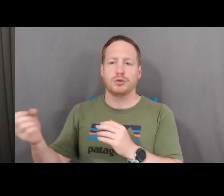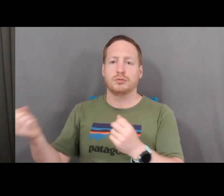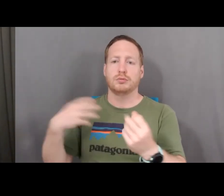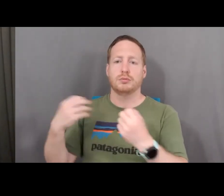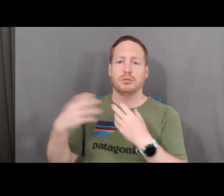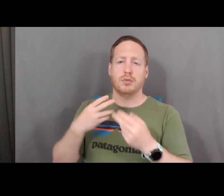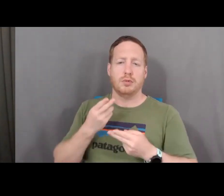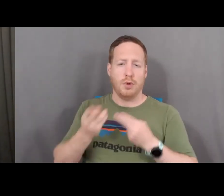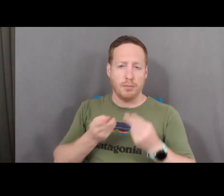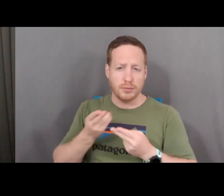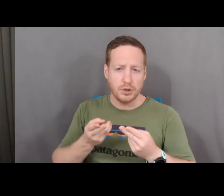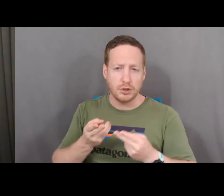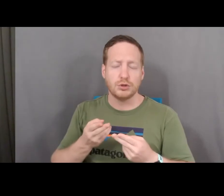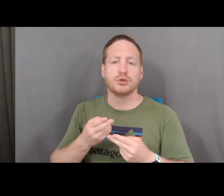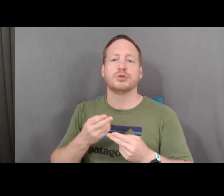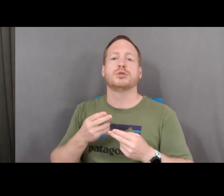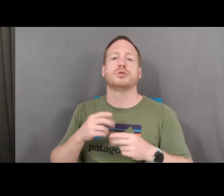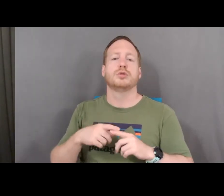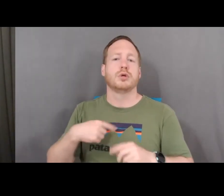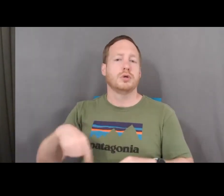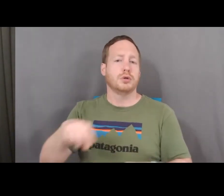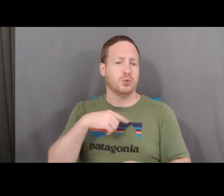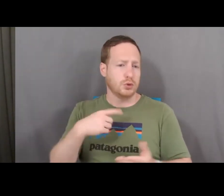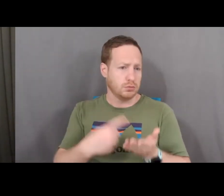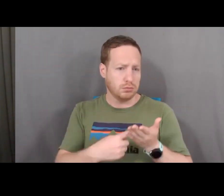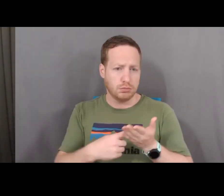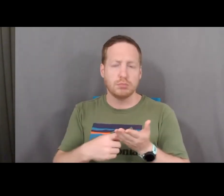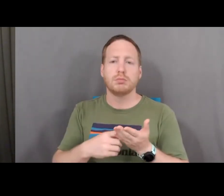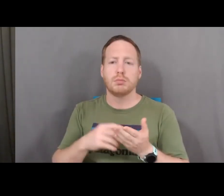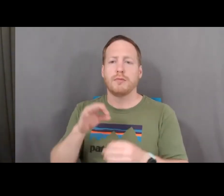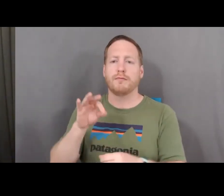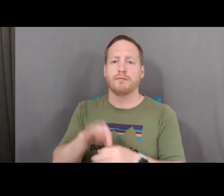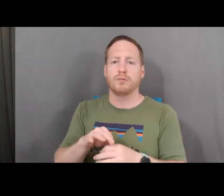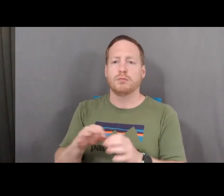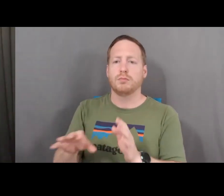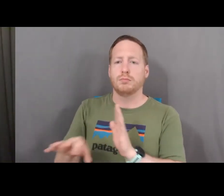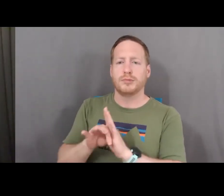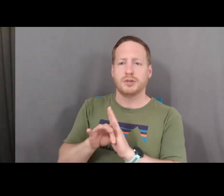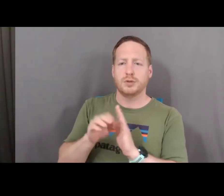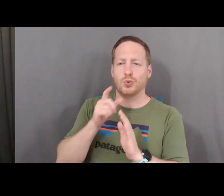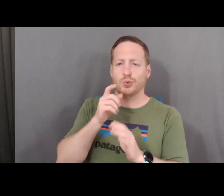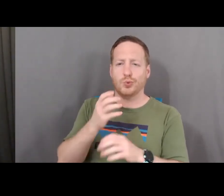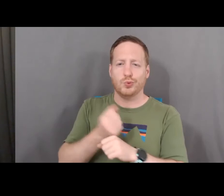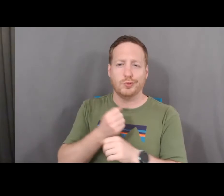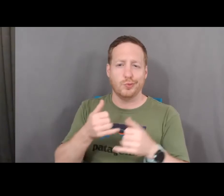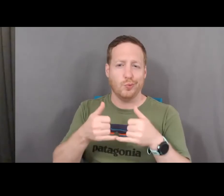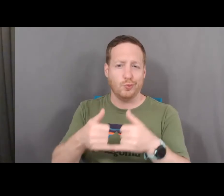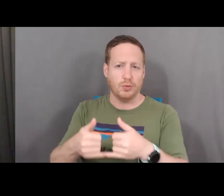is that the community sends us nominations for people to receive awards, and we discuss those and